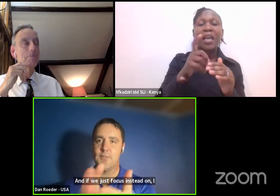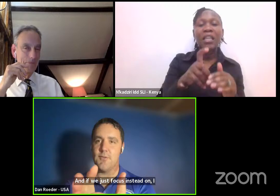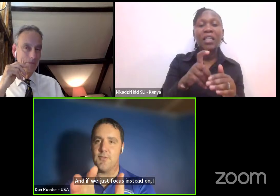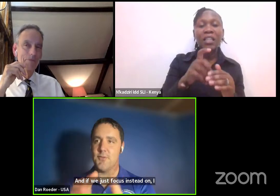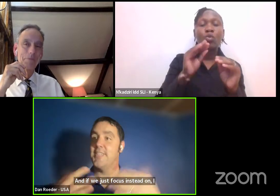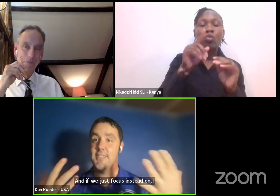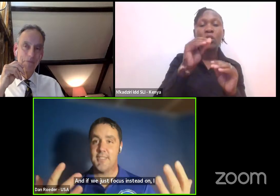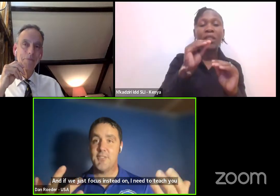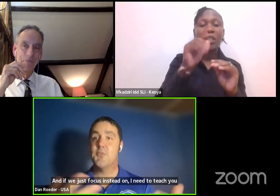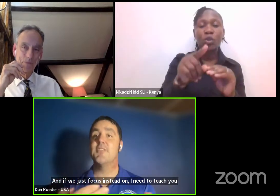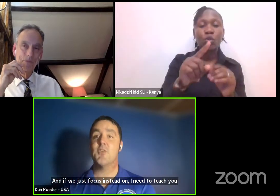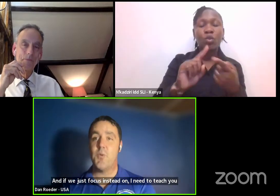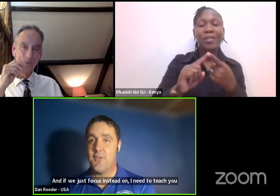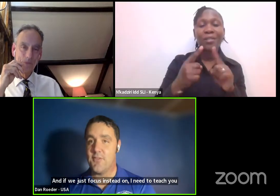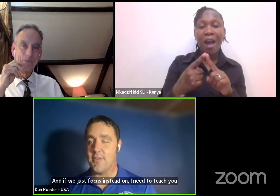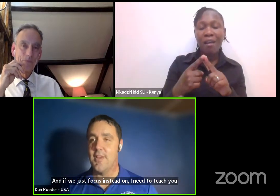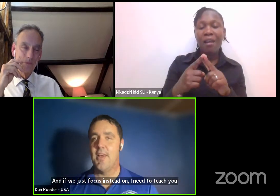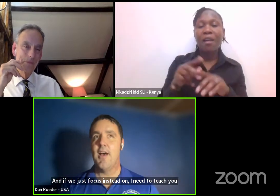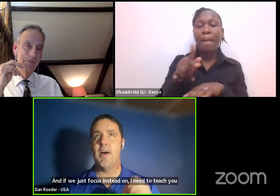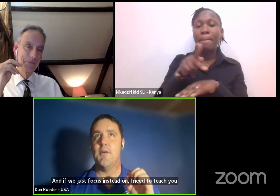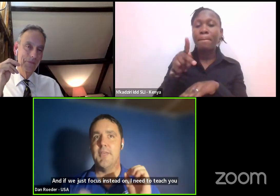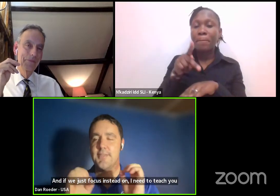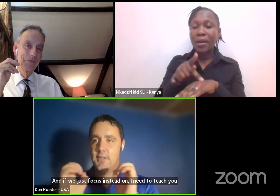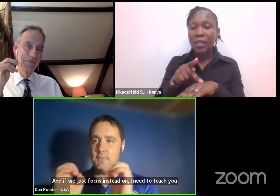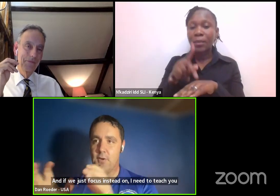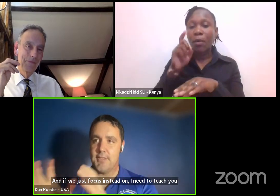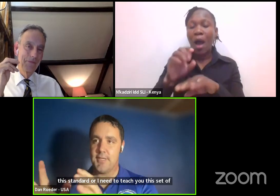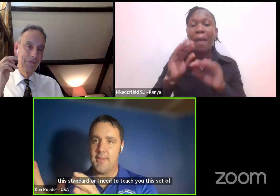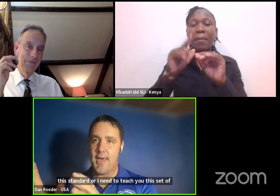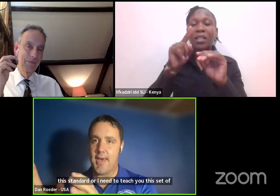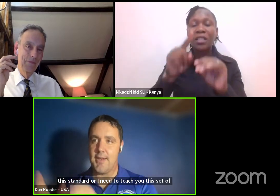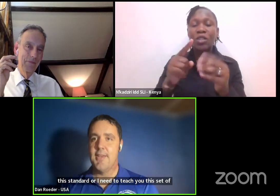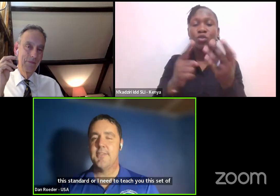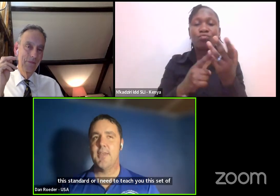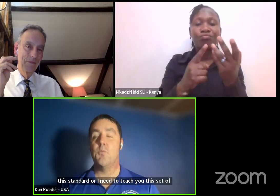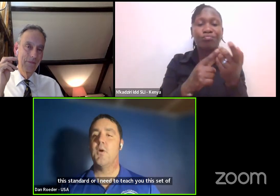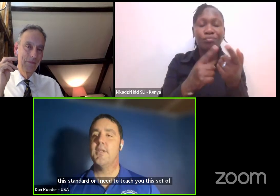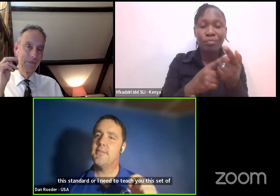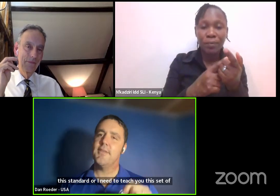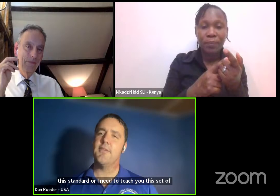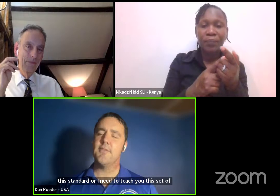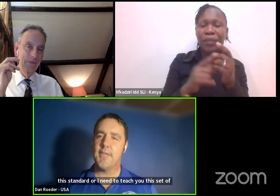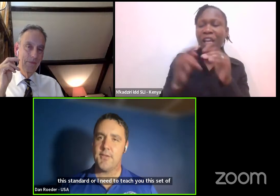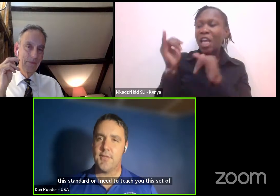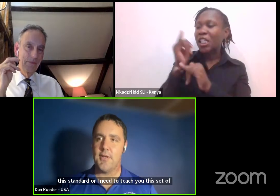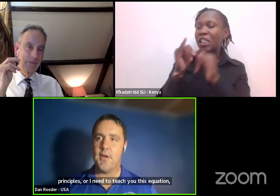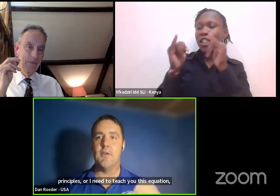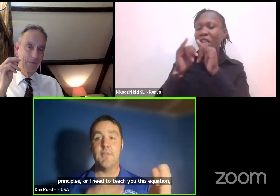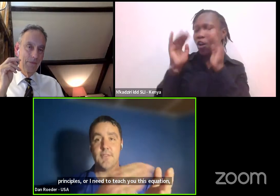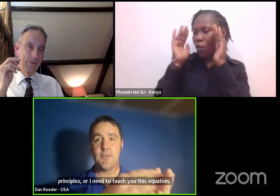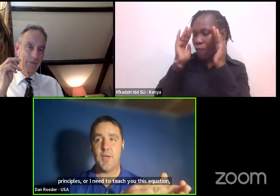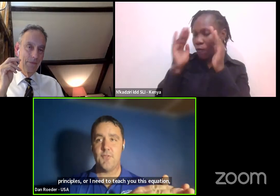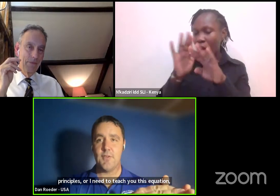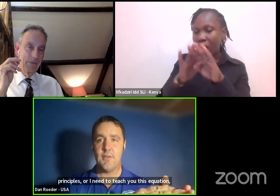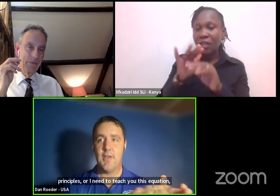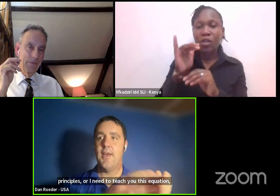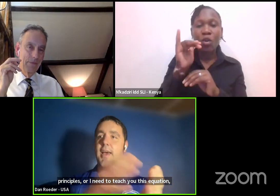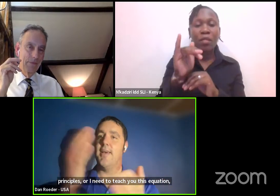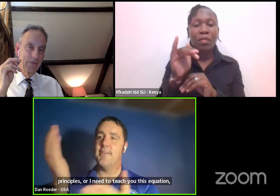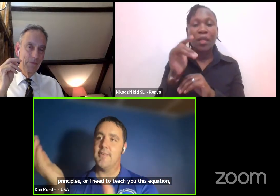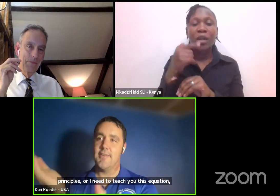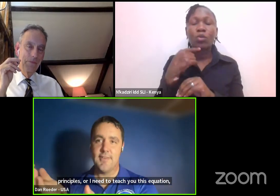set of principles, or I need to teach you this equation, instead of focusing on that, say, what is the intersection of this